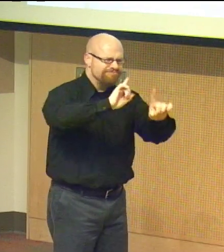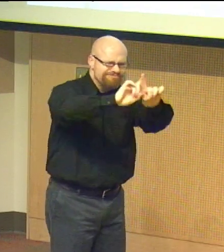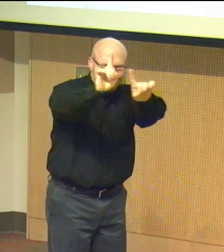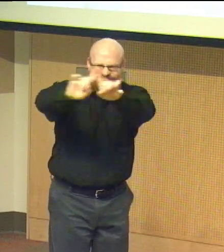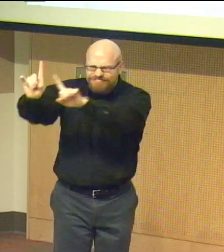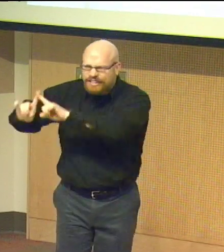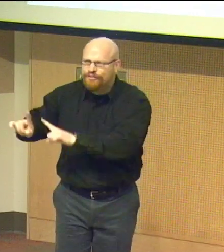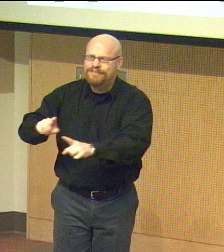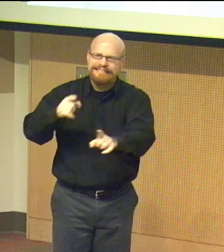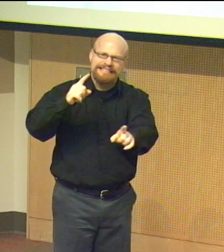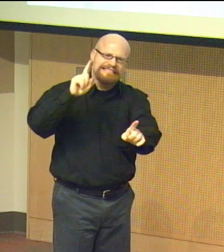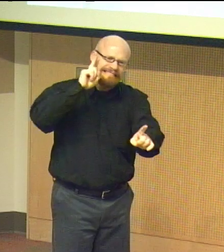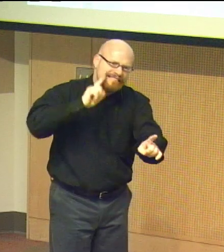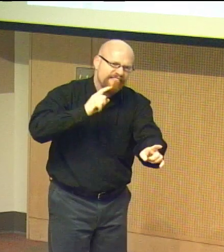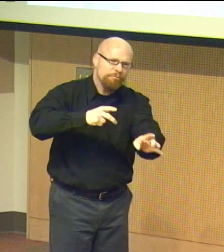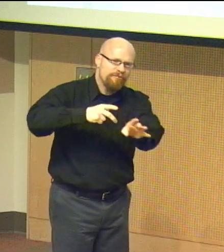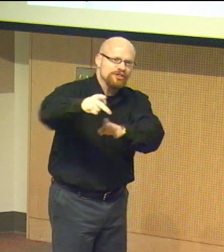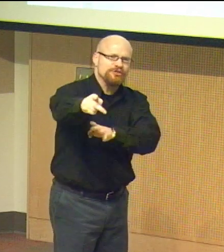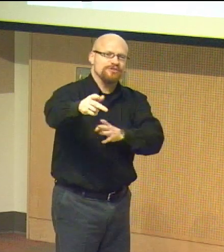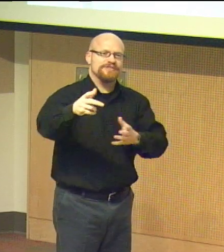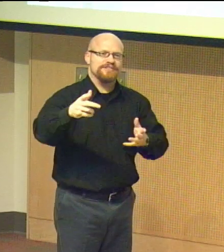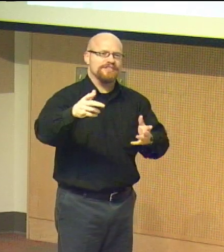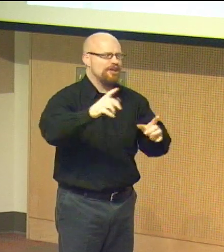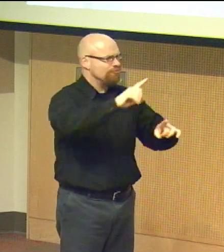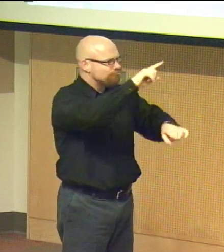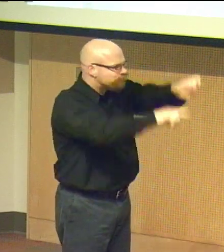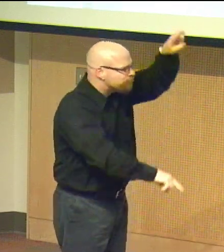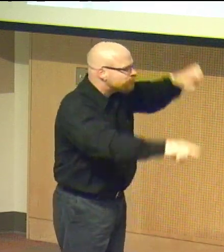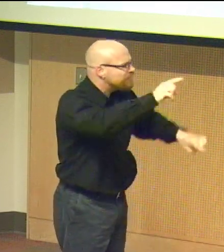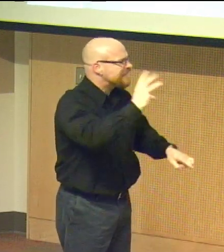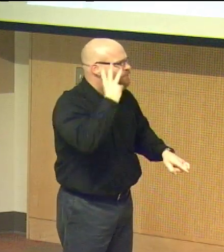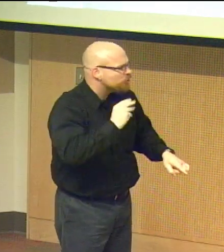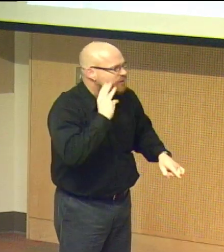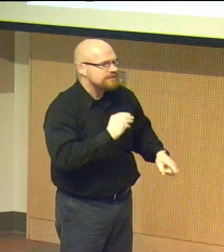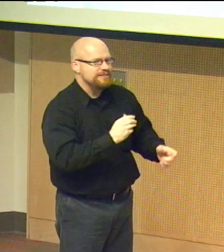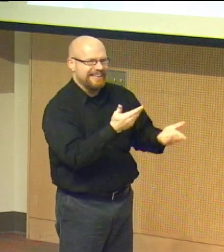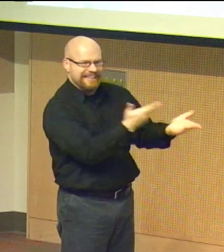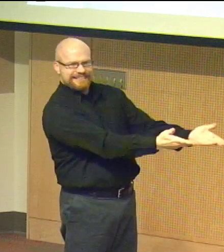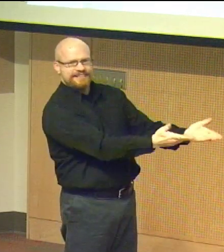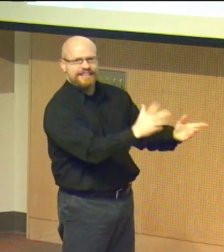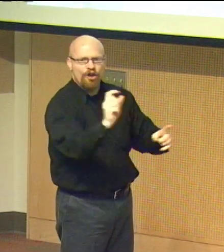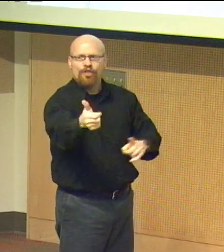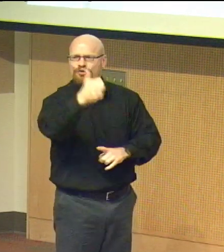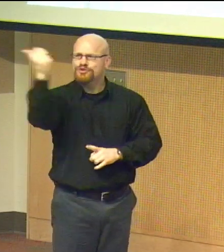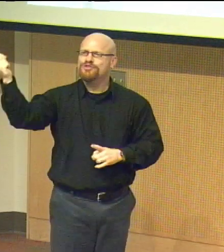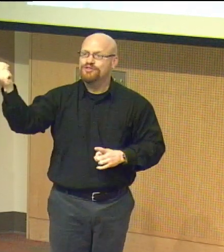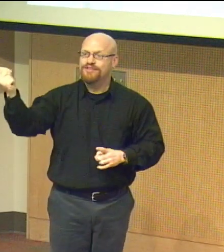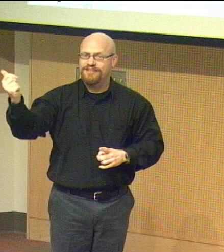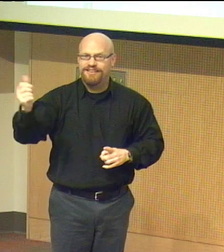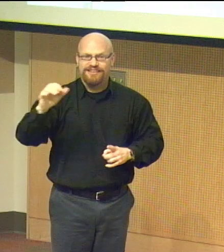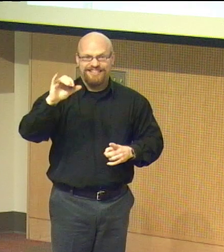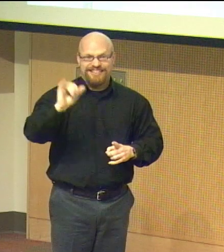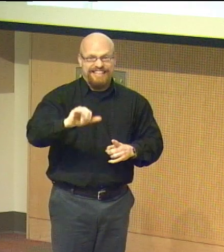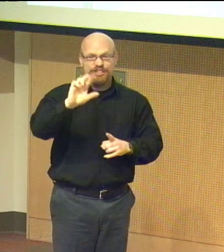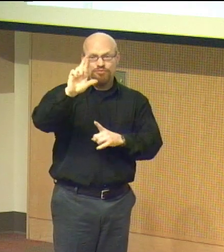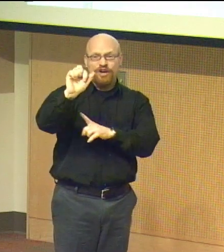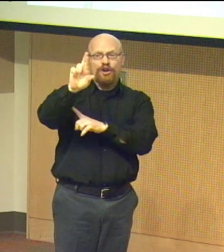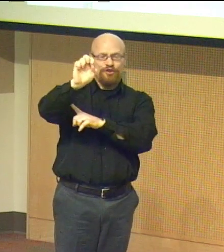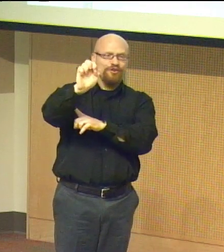have experience with different deaf professionals in a variety of settings. These two ladies are just two of our